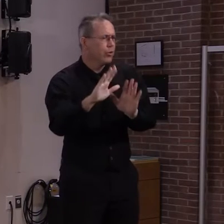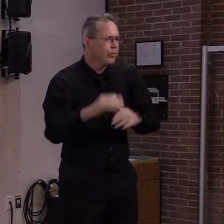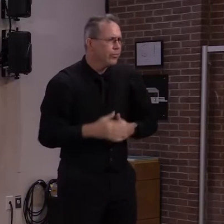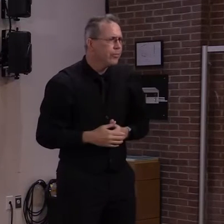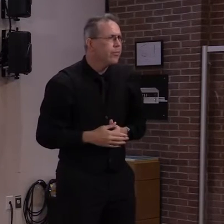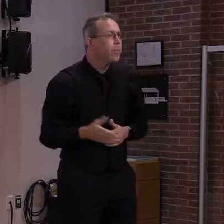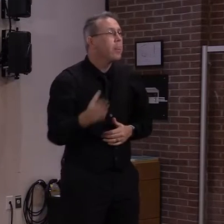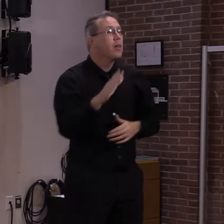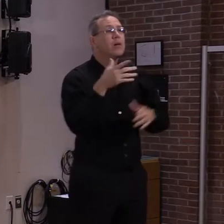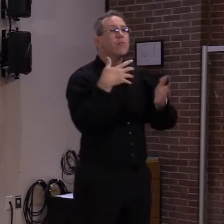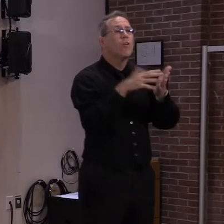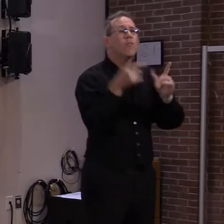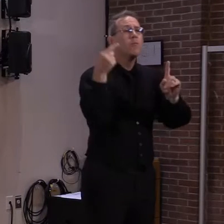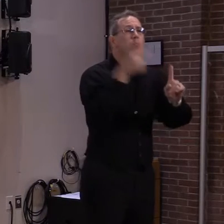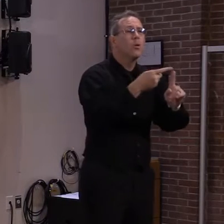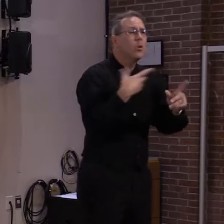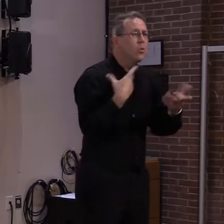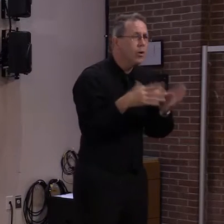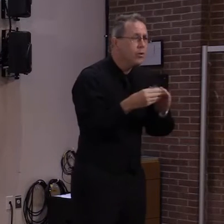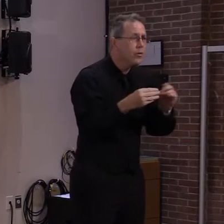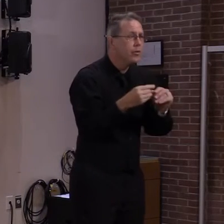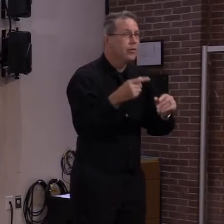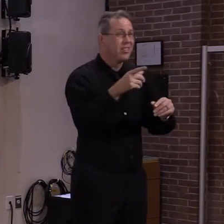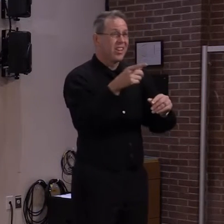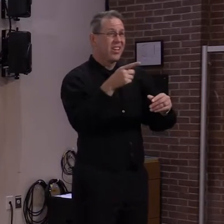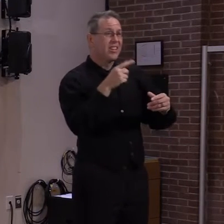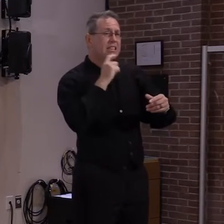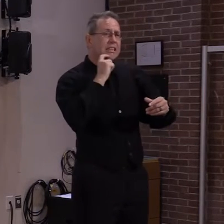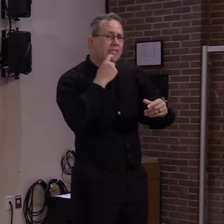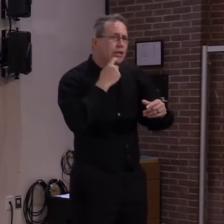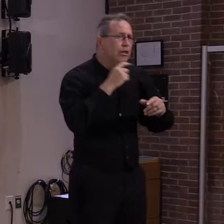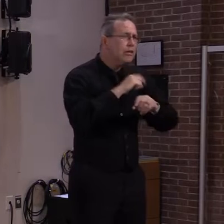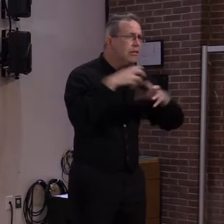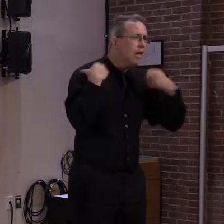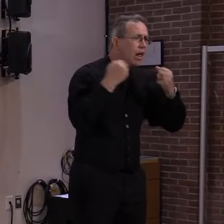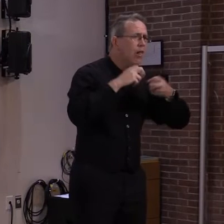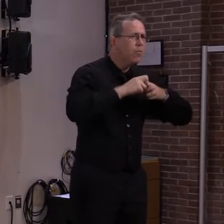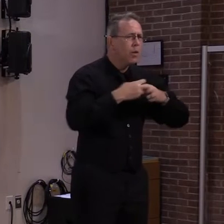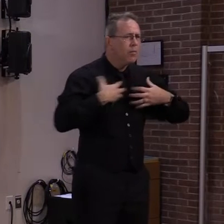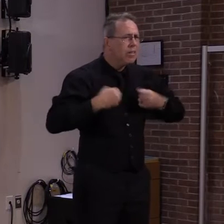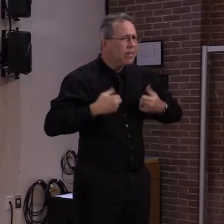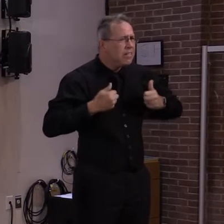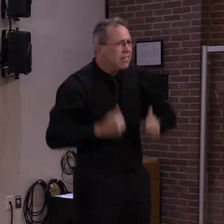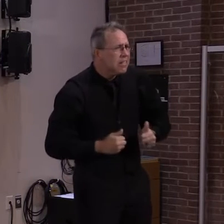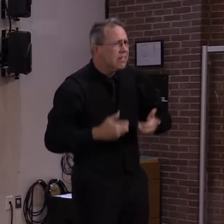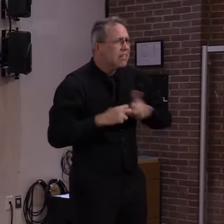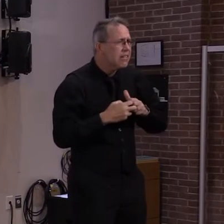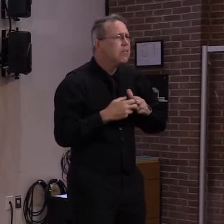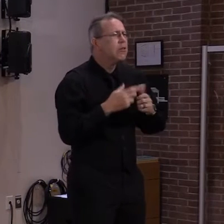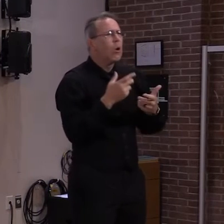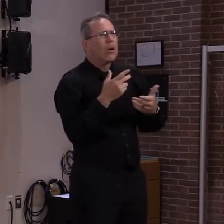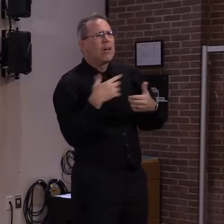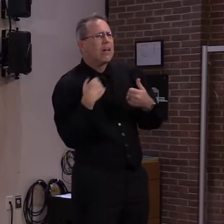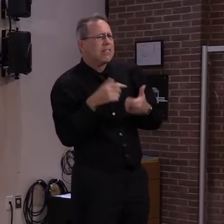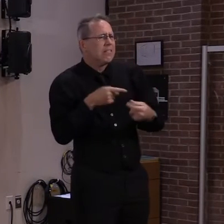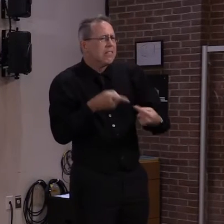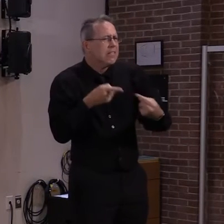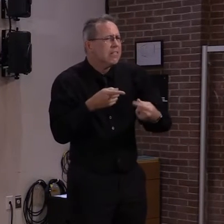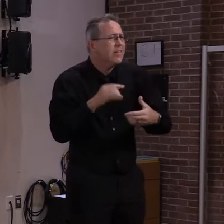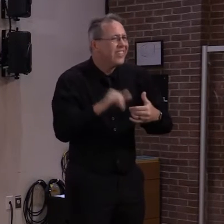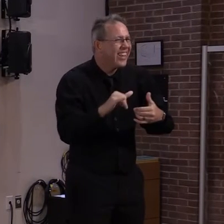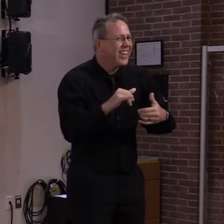moderately or severely compromised immune systems and received the Pfizer or Moderna